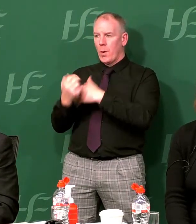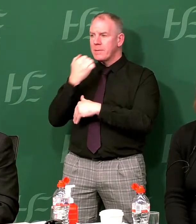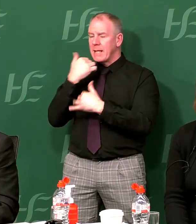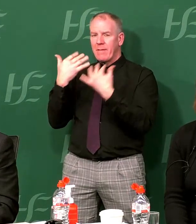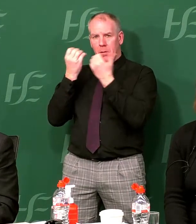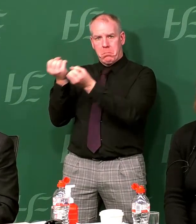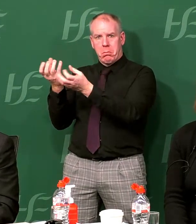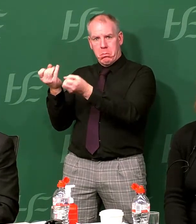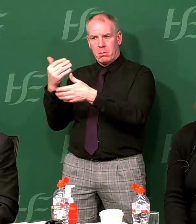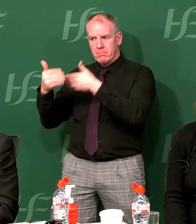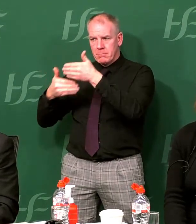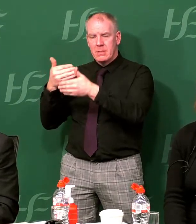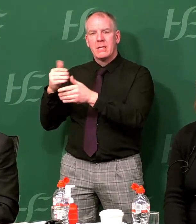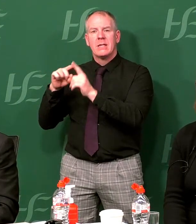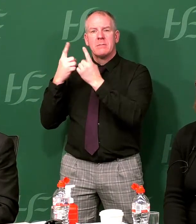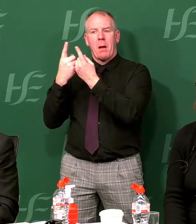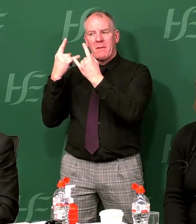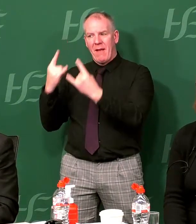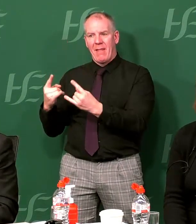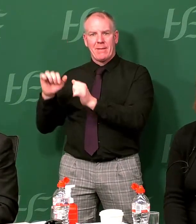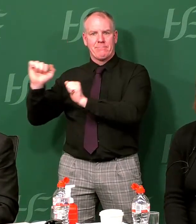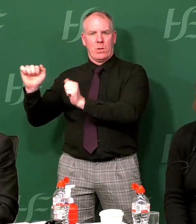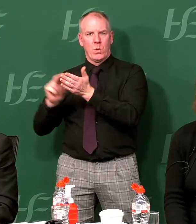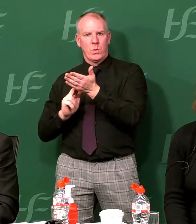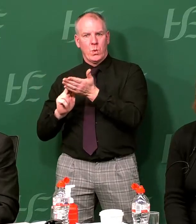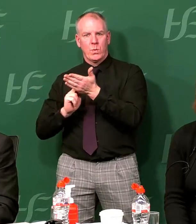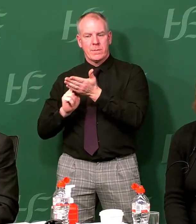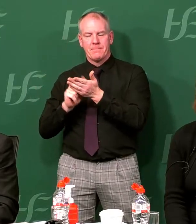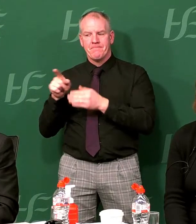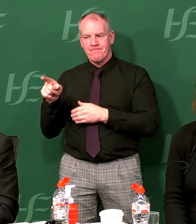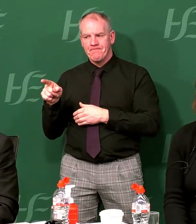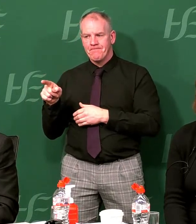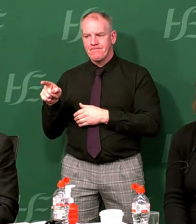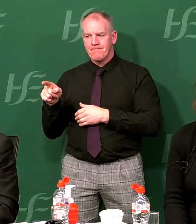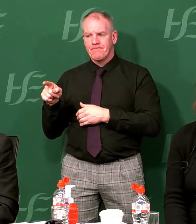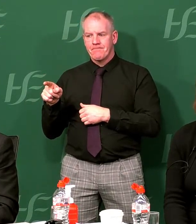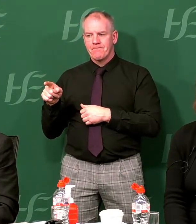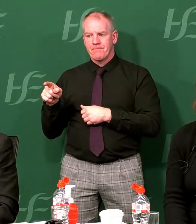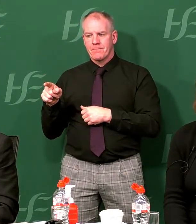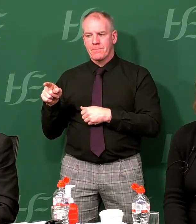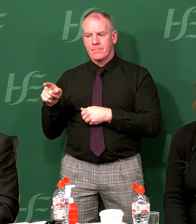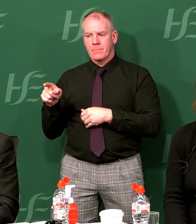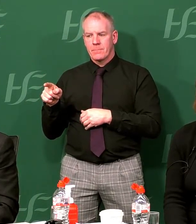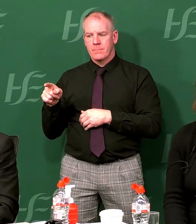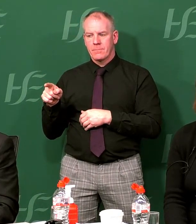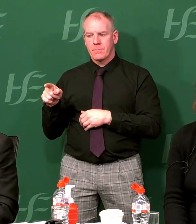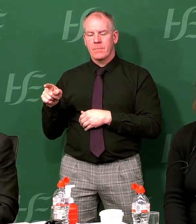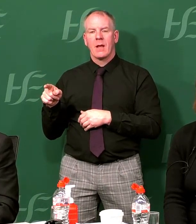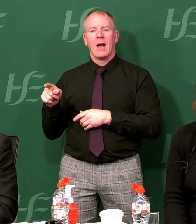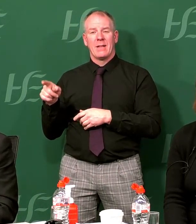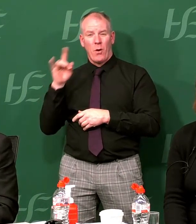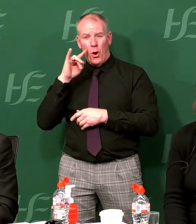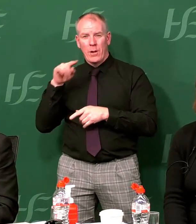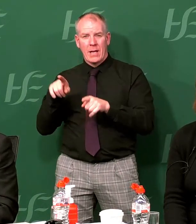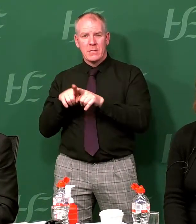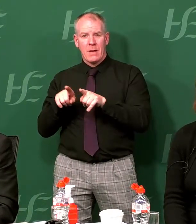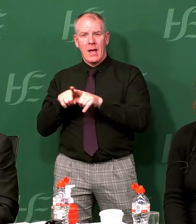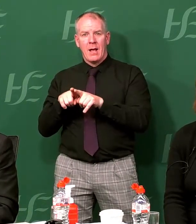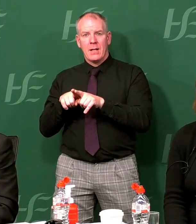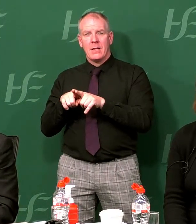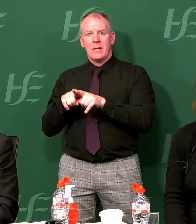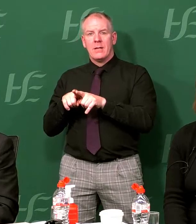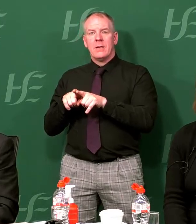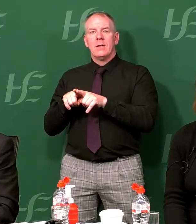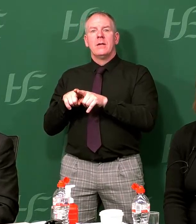processed. Ultimately, the Department of Health lead that process with the OGCIO, and as you've heard publicly communicated,